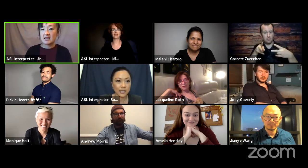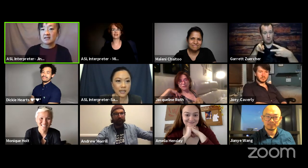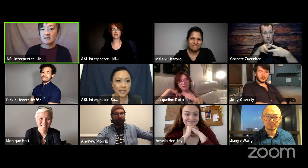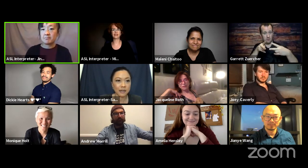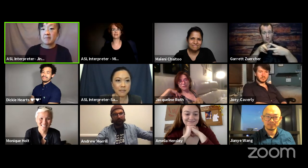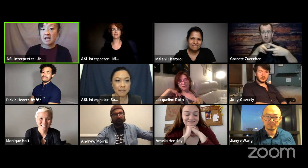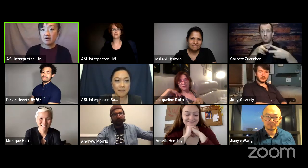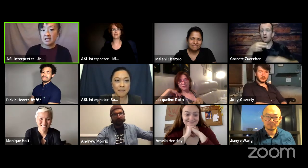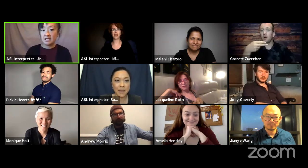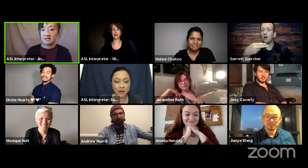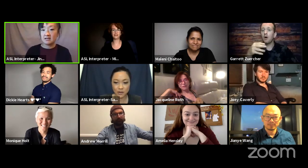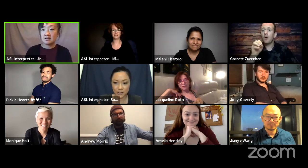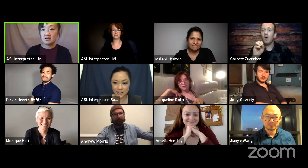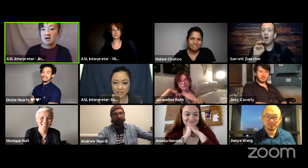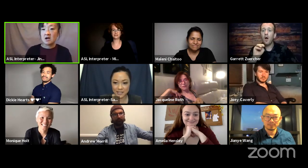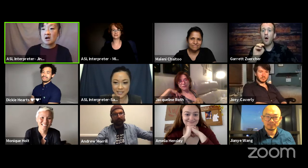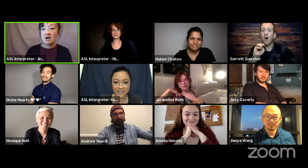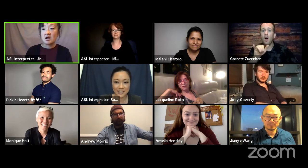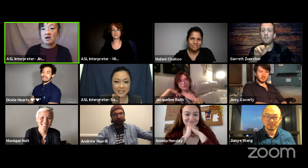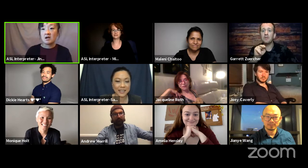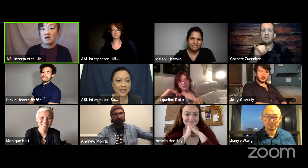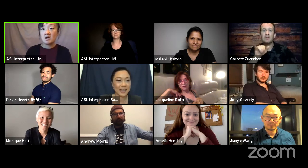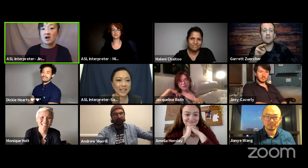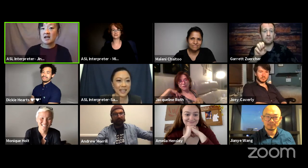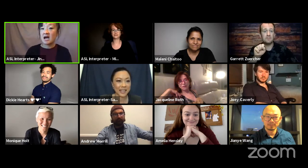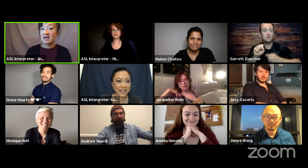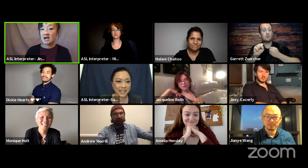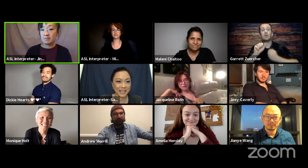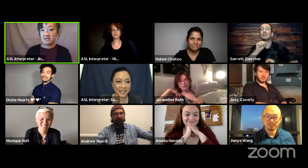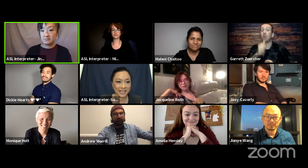and Mary are not homonyms